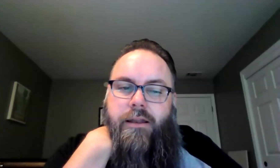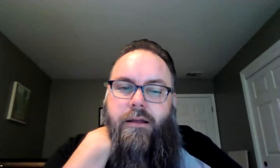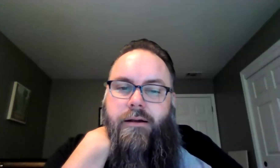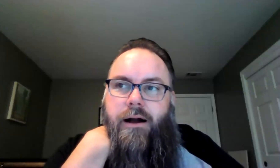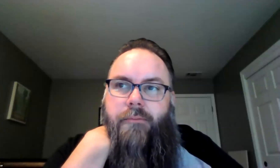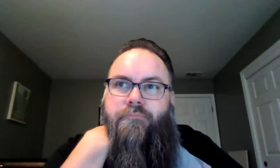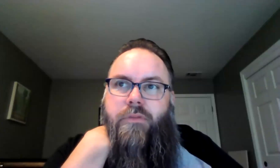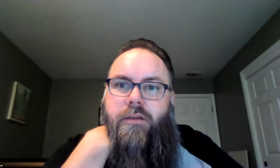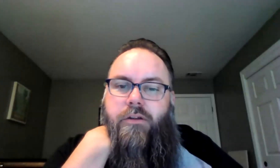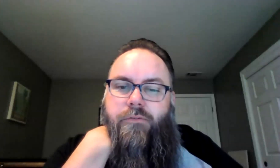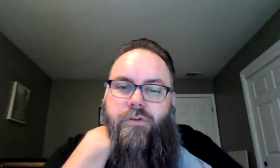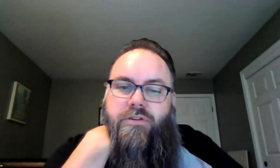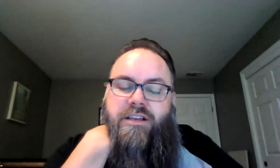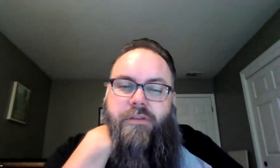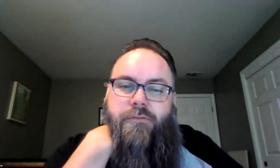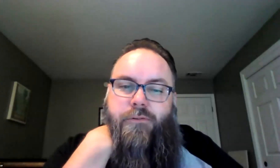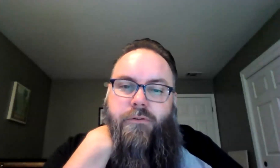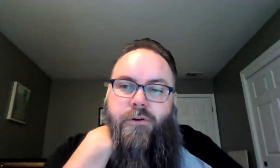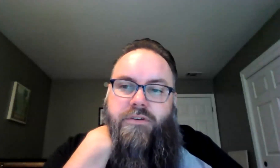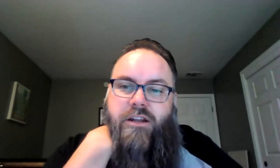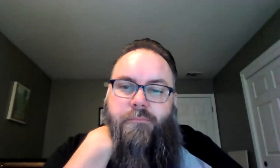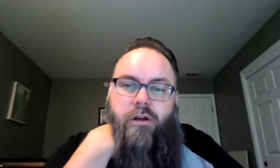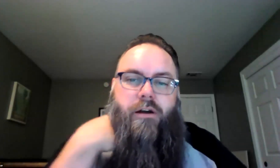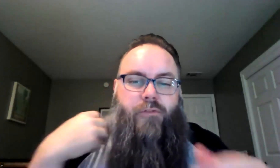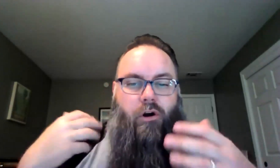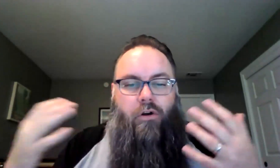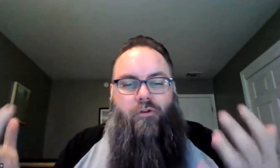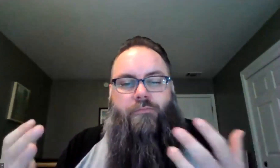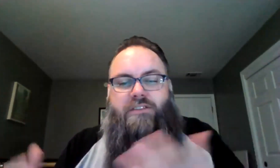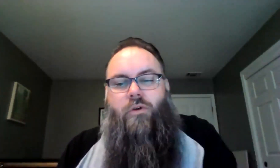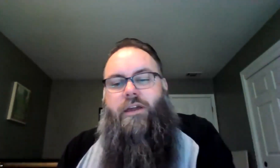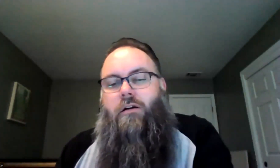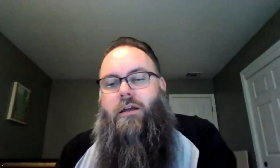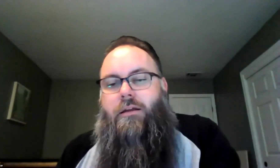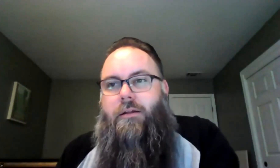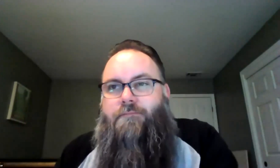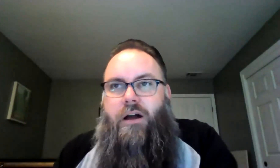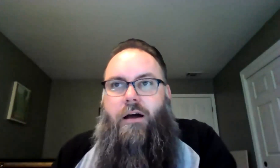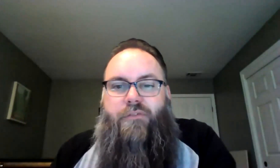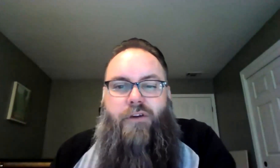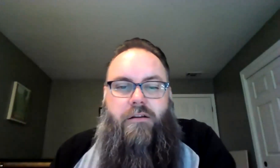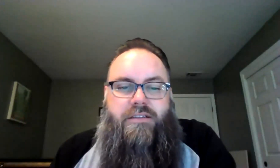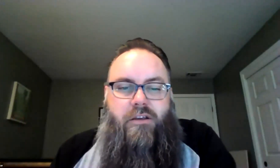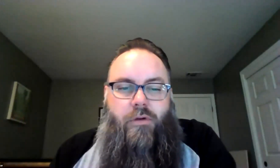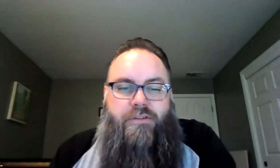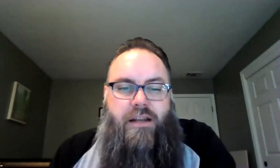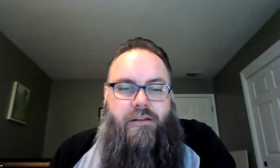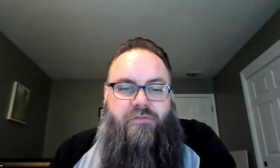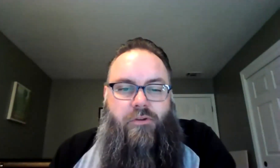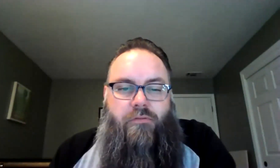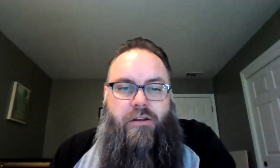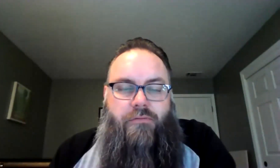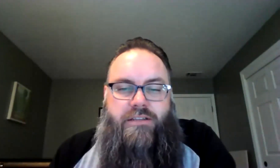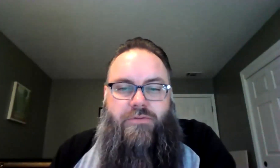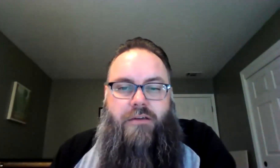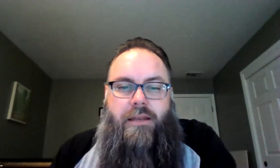previously, but, there's some of the folks that are part of our group that's working on the fairs. It's, representatives